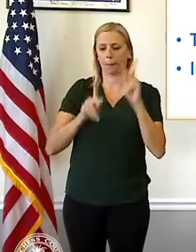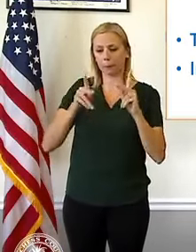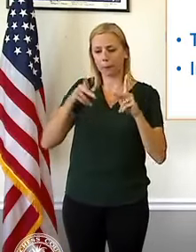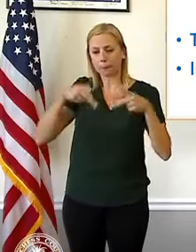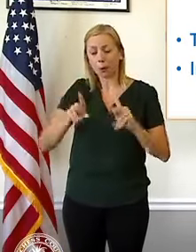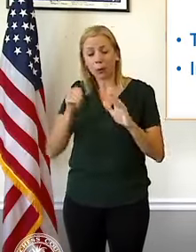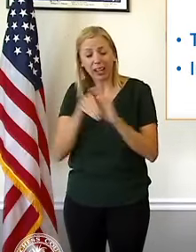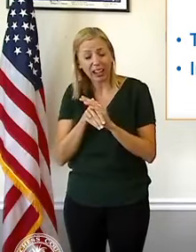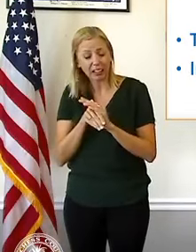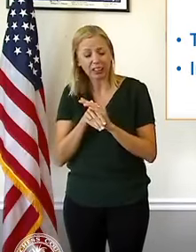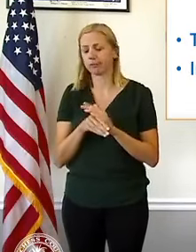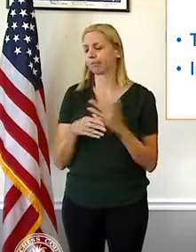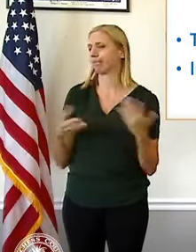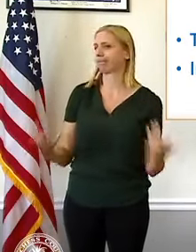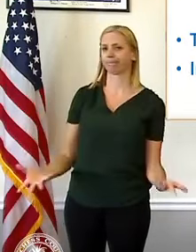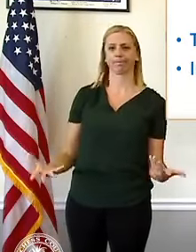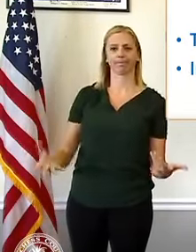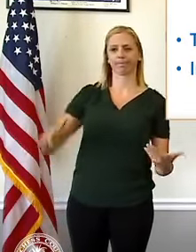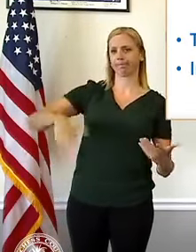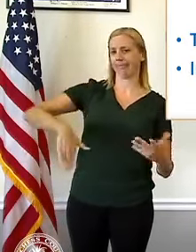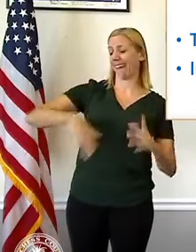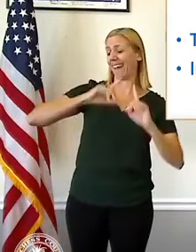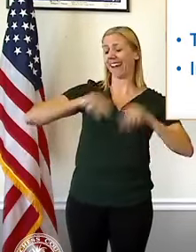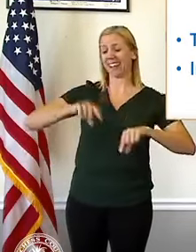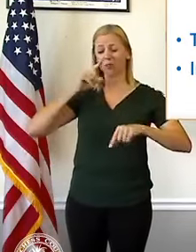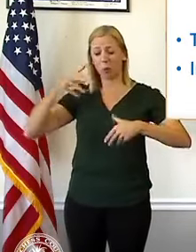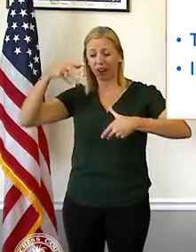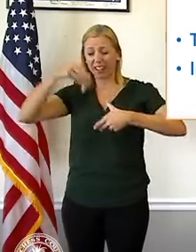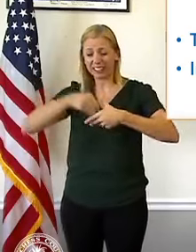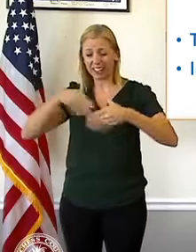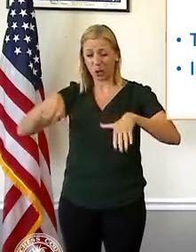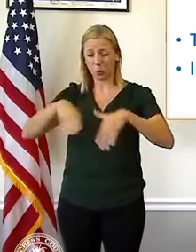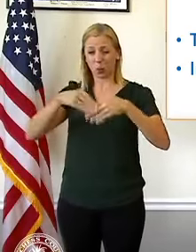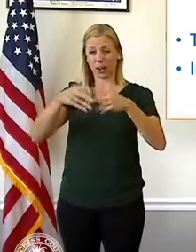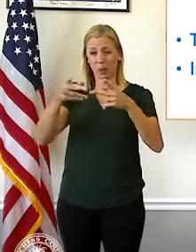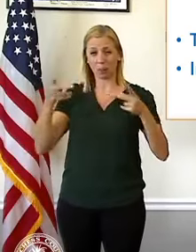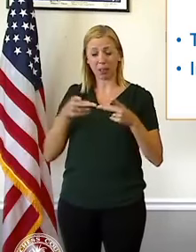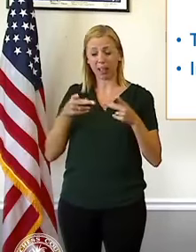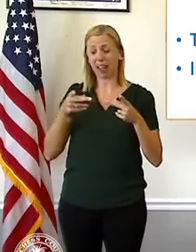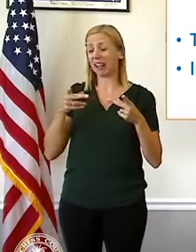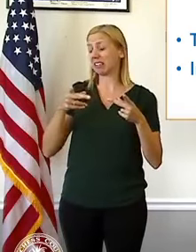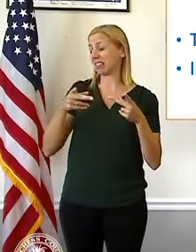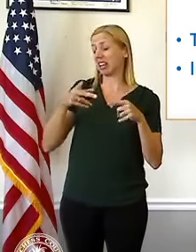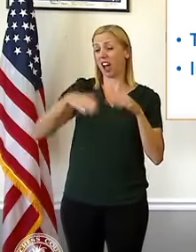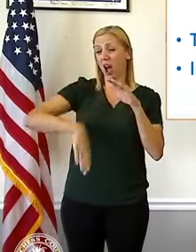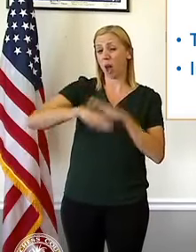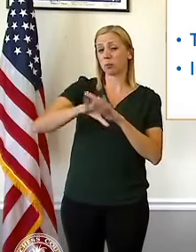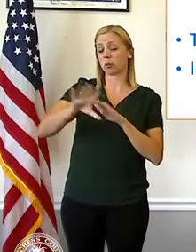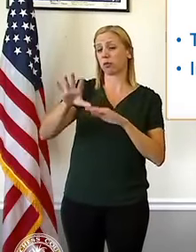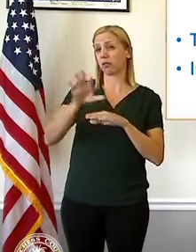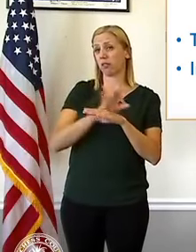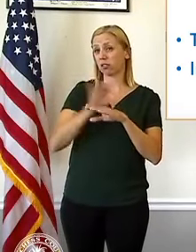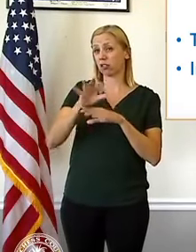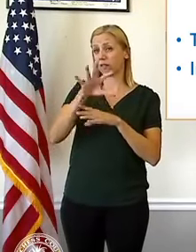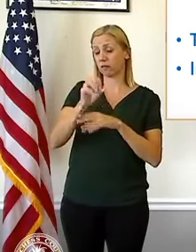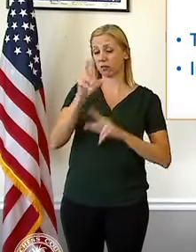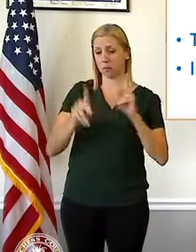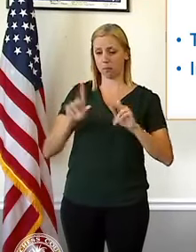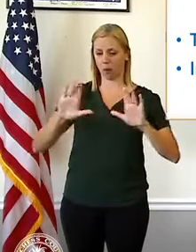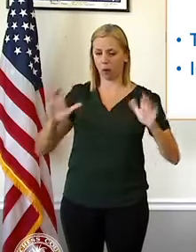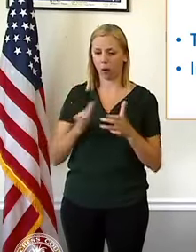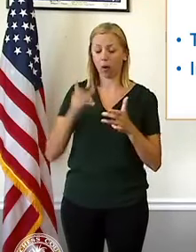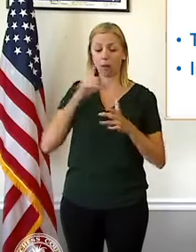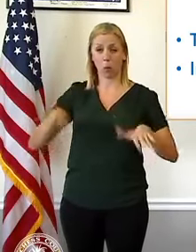from the state of New York on theaters or indoor wedding venues. Wedding venues can function at 50 people for a